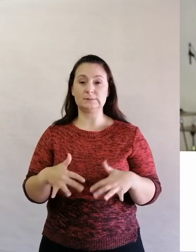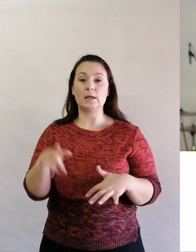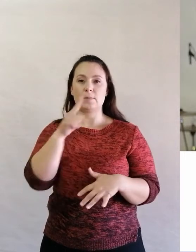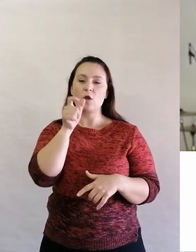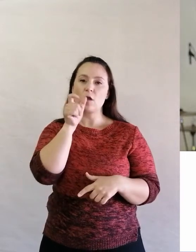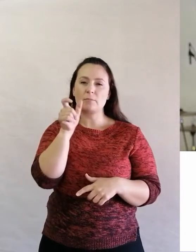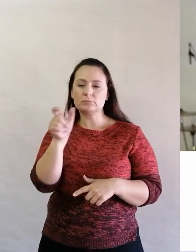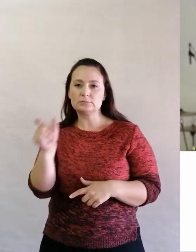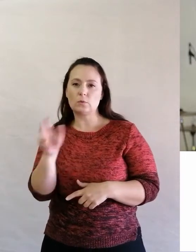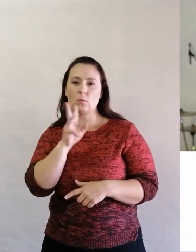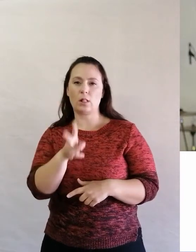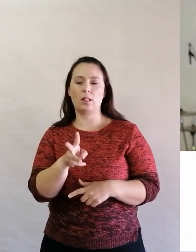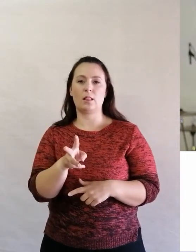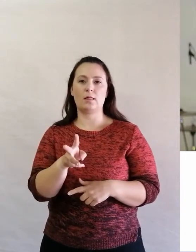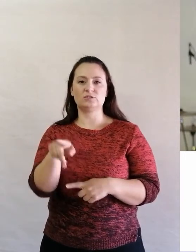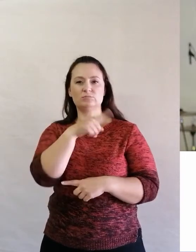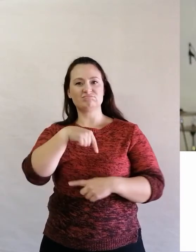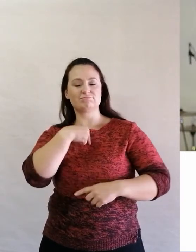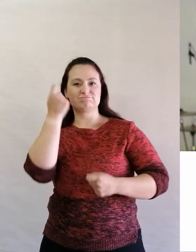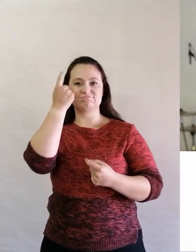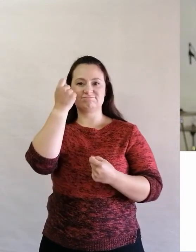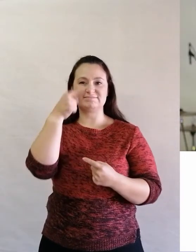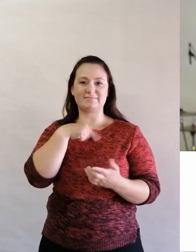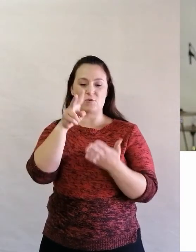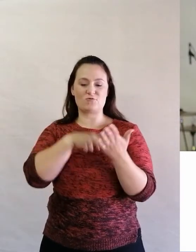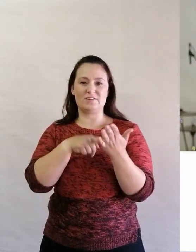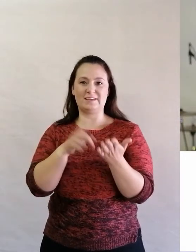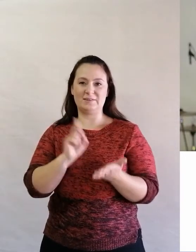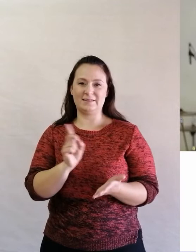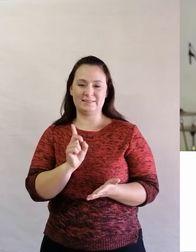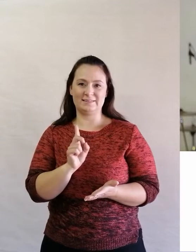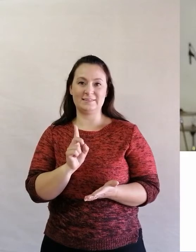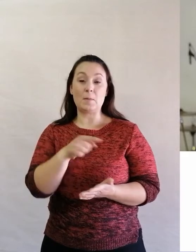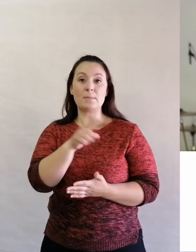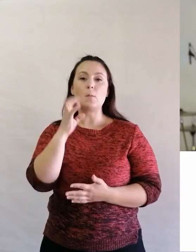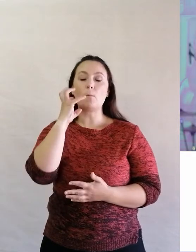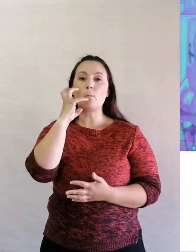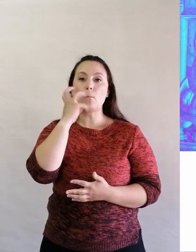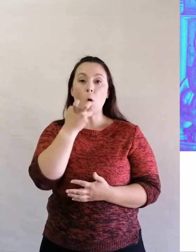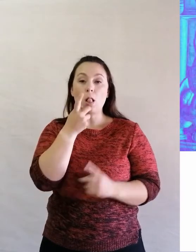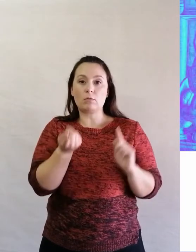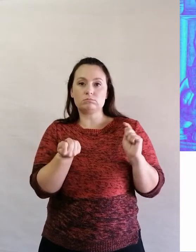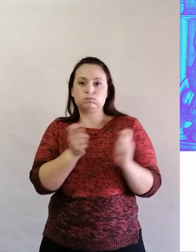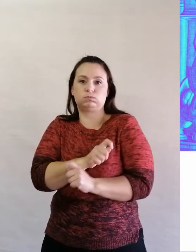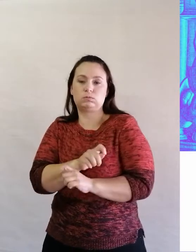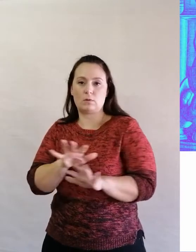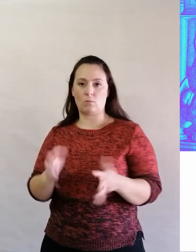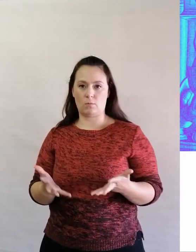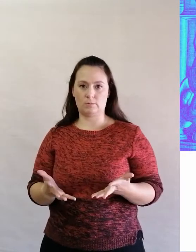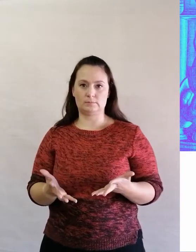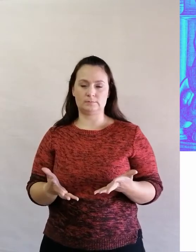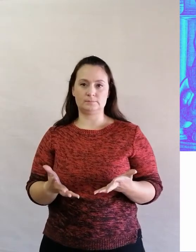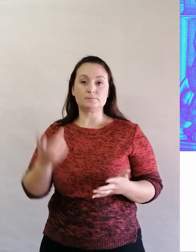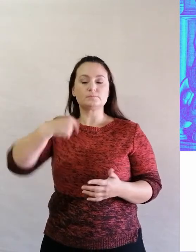comments basically just to help us understand these scriptures. But we're going to look at Paul's conversion. For us to best